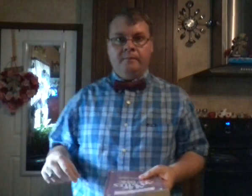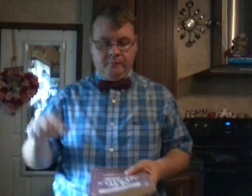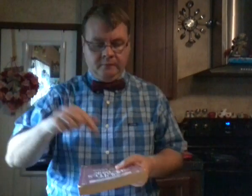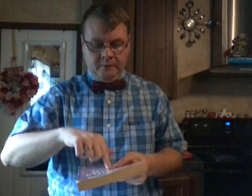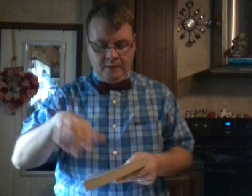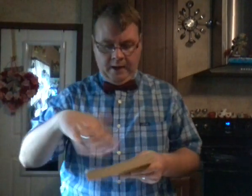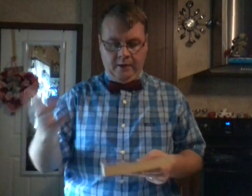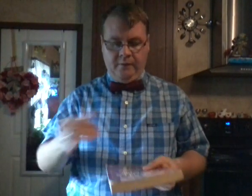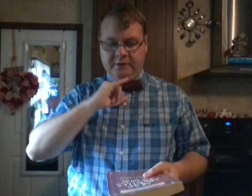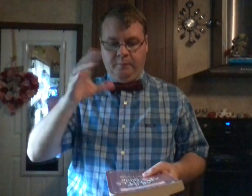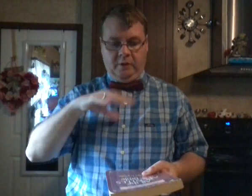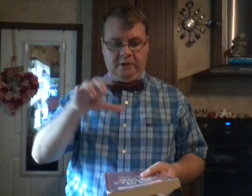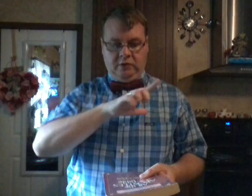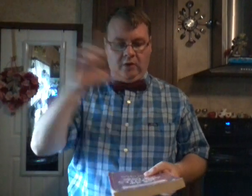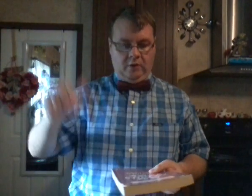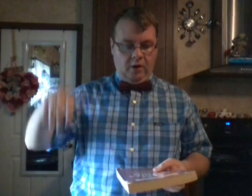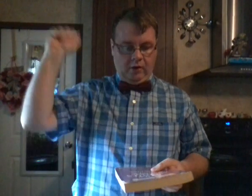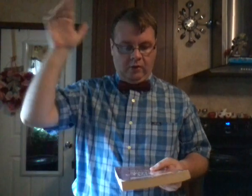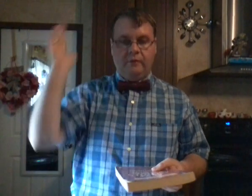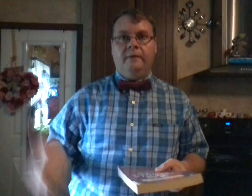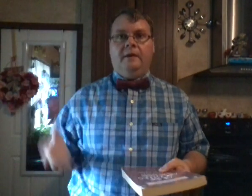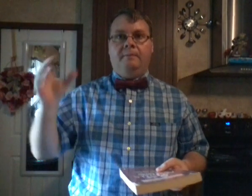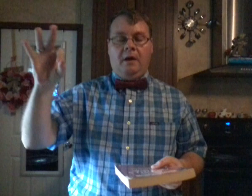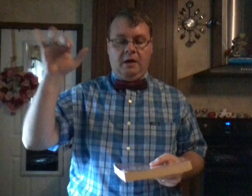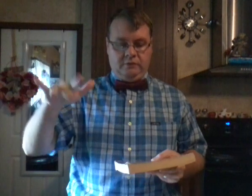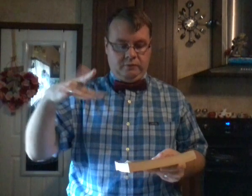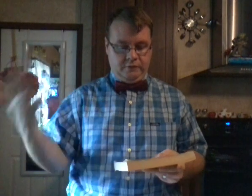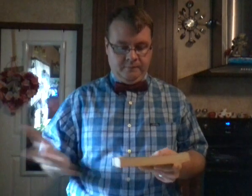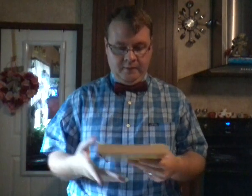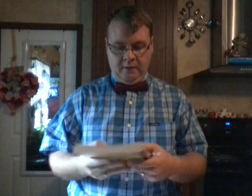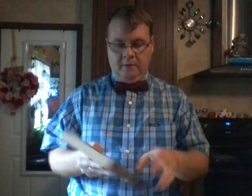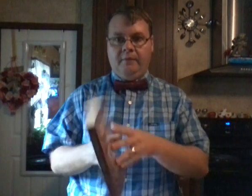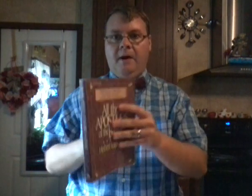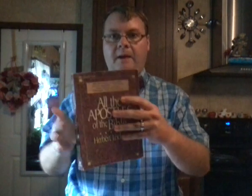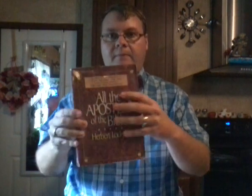And this book is called All the Apostles of the Bible.